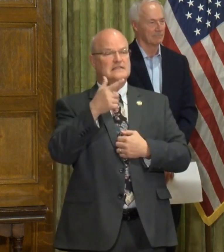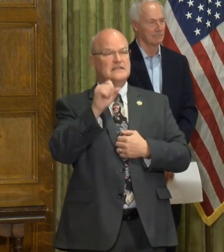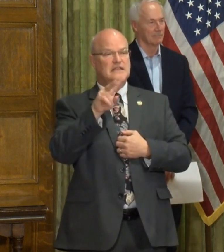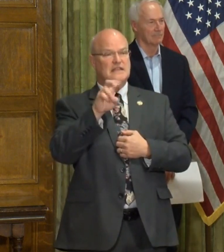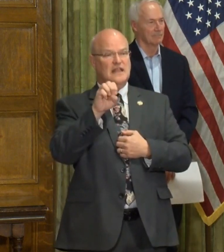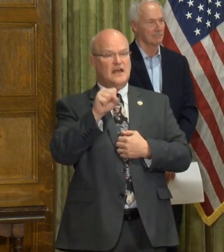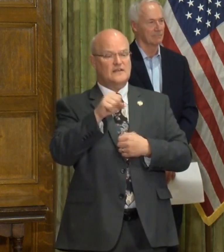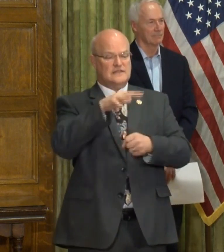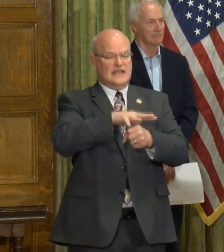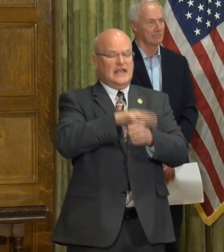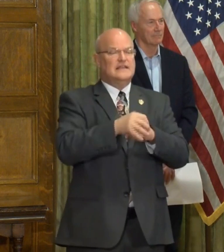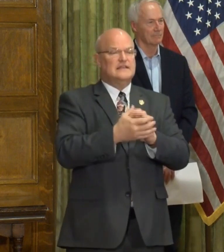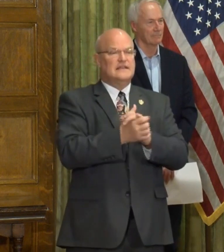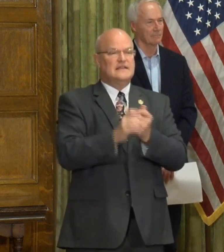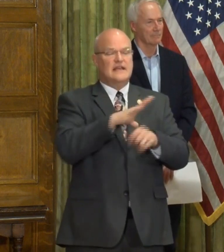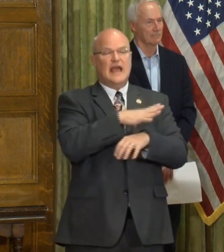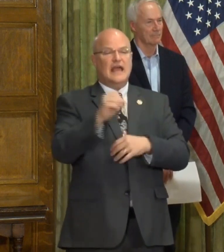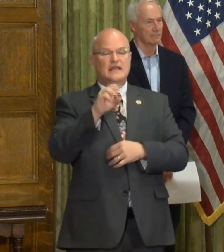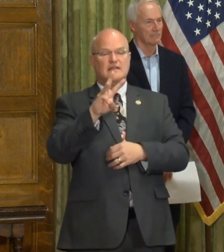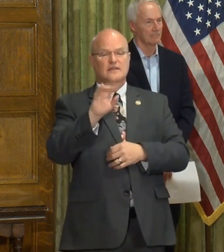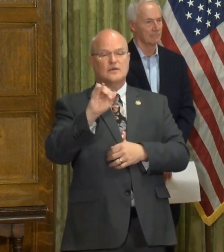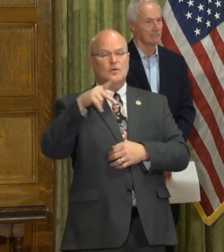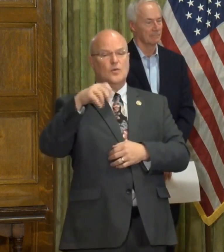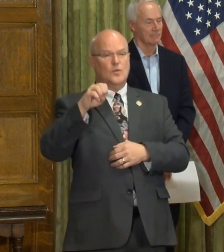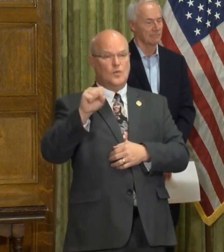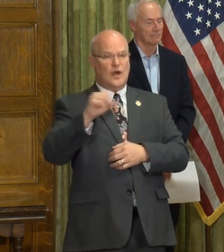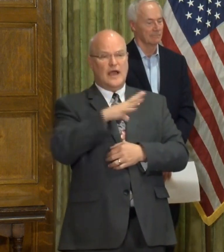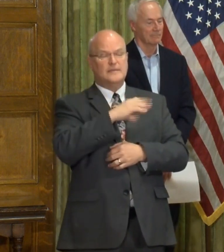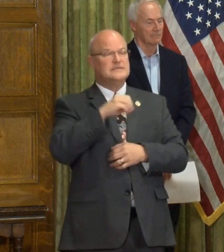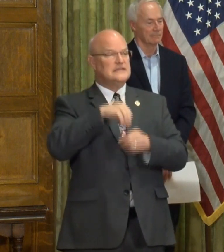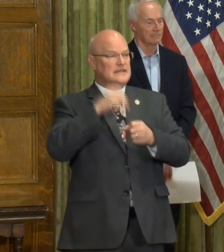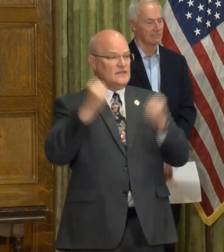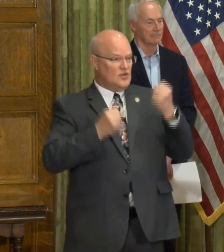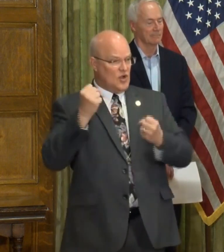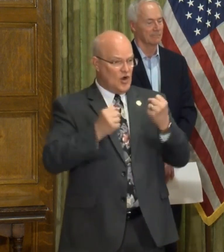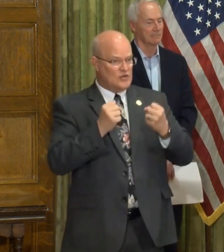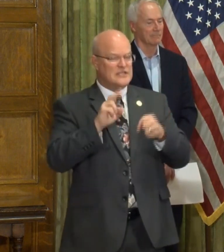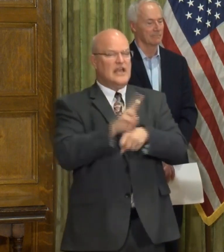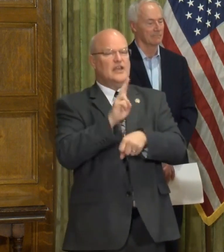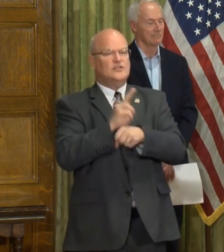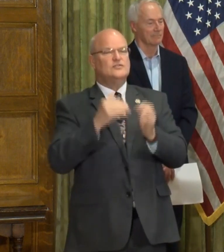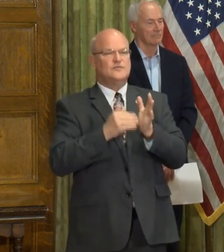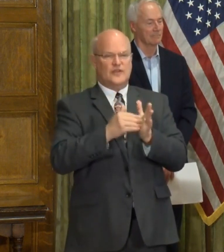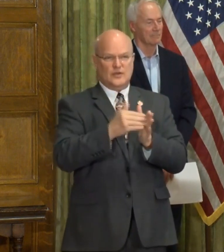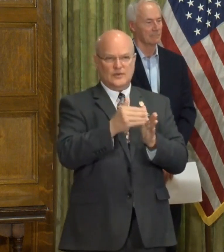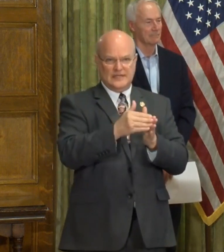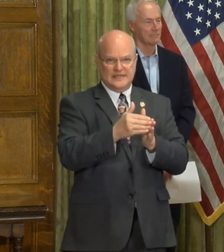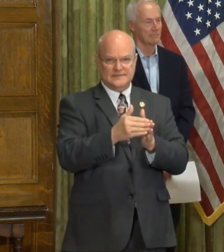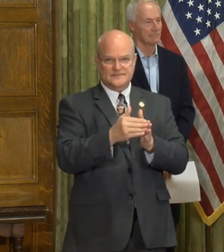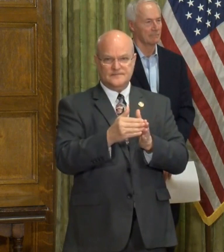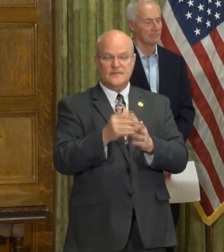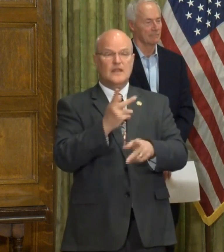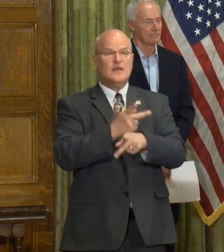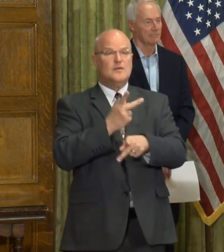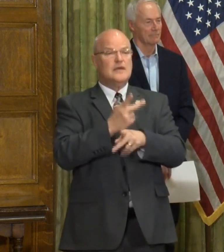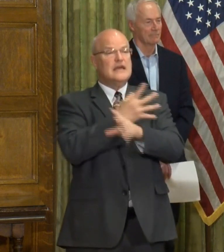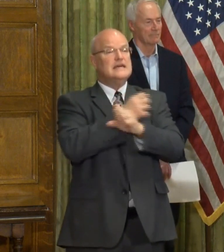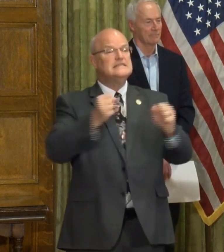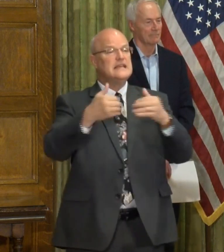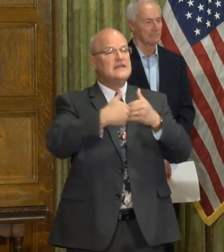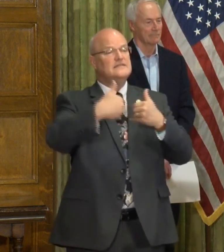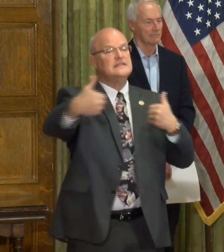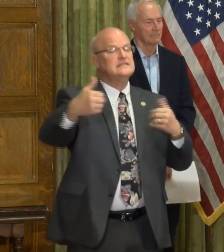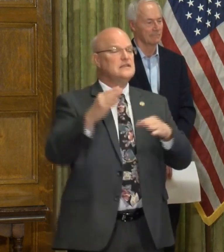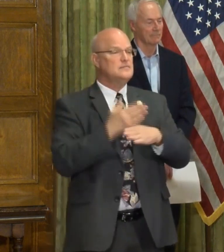hand sanitizers, and disinfecting wipes in their cars and pickups at all times and used frequently. They are to maintain